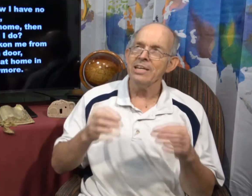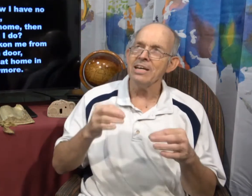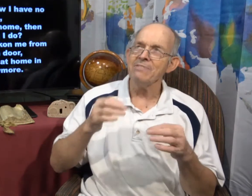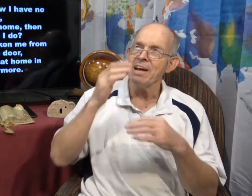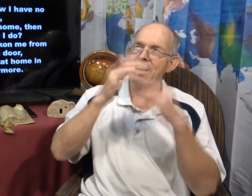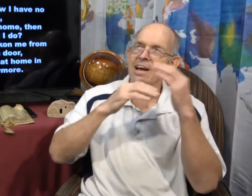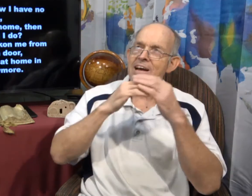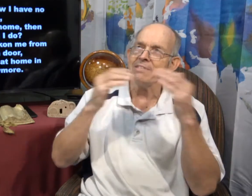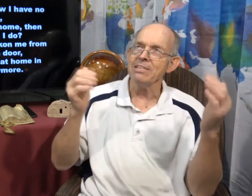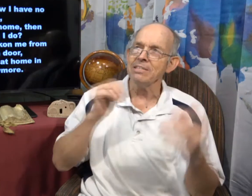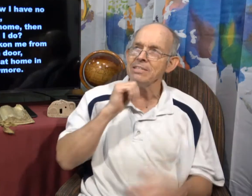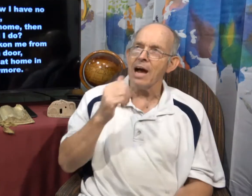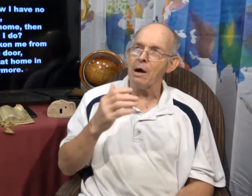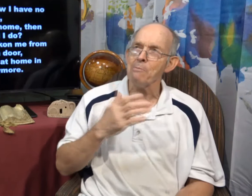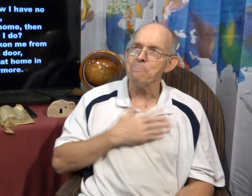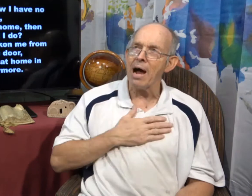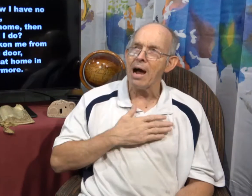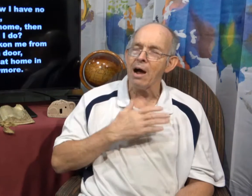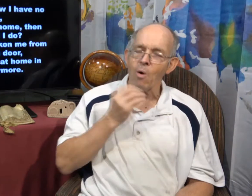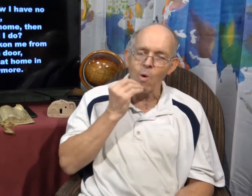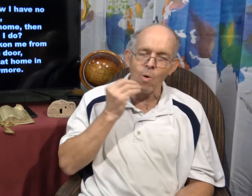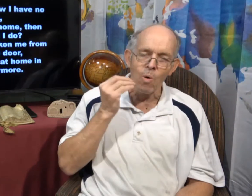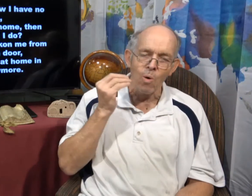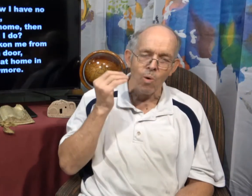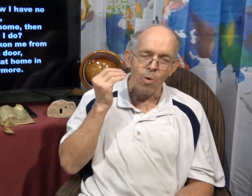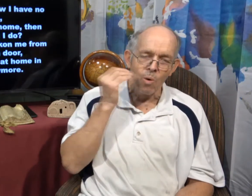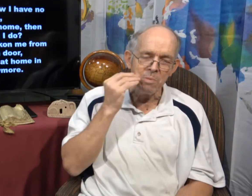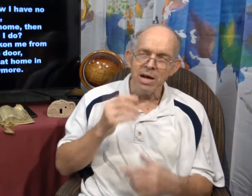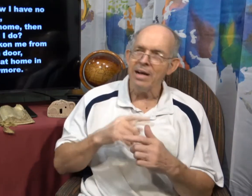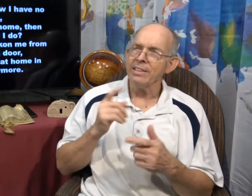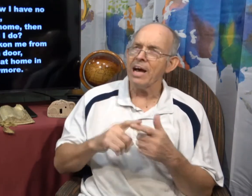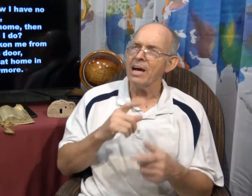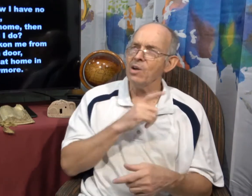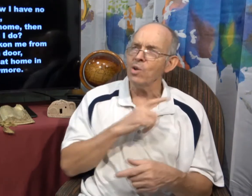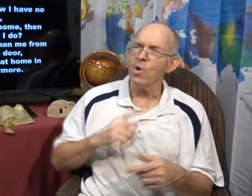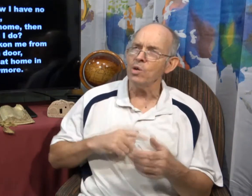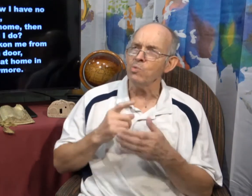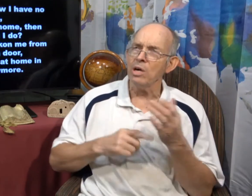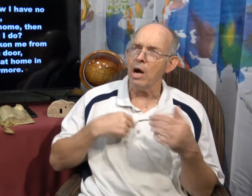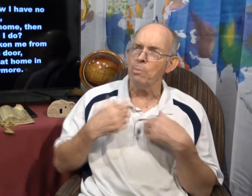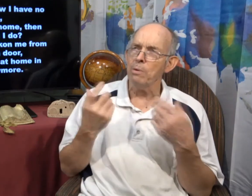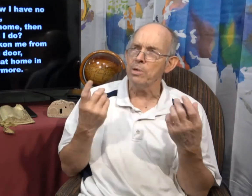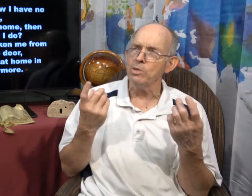If heaven's not my home, then Lord, what am I do?